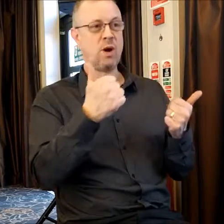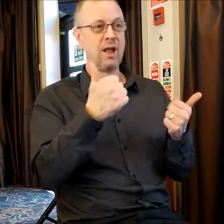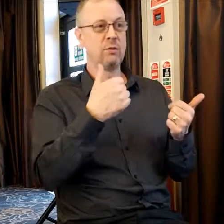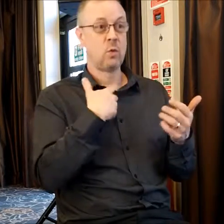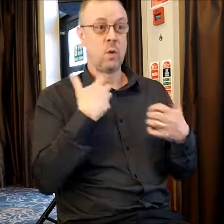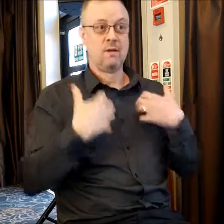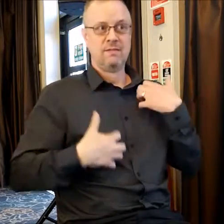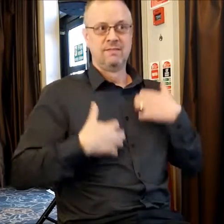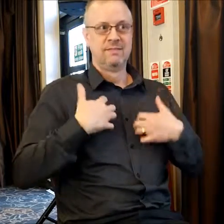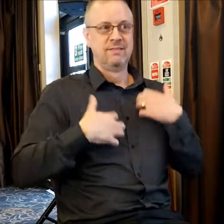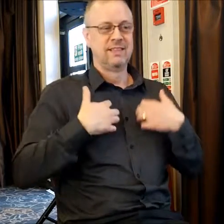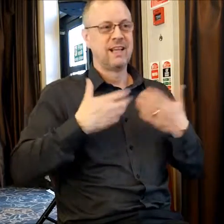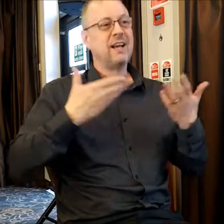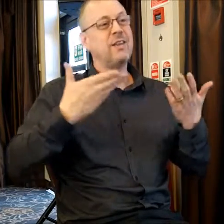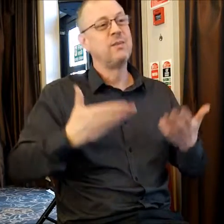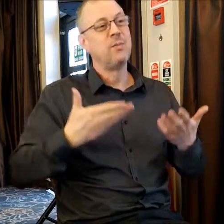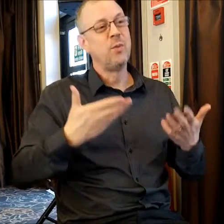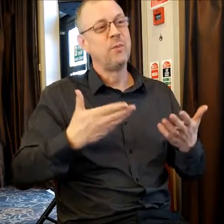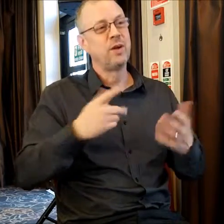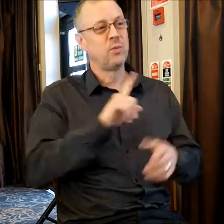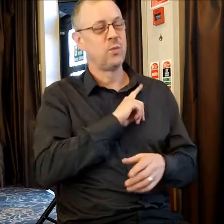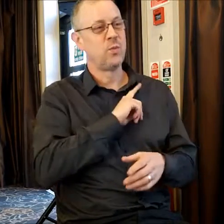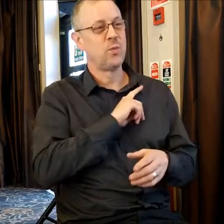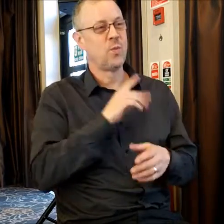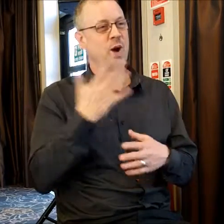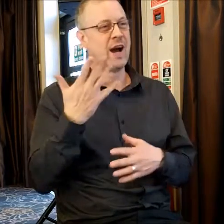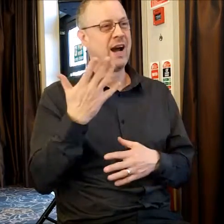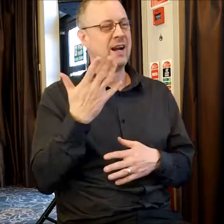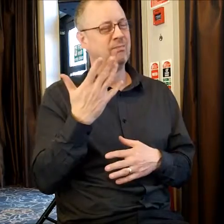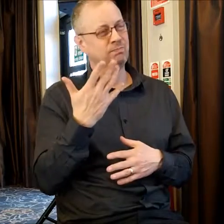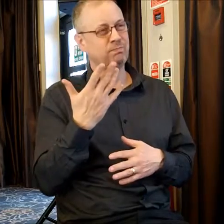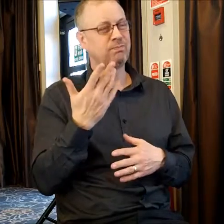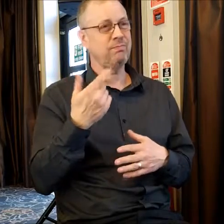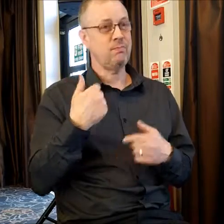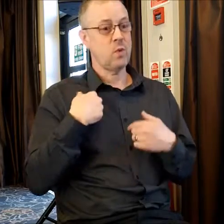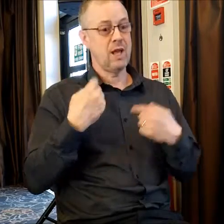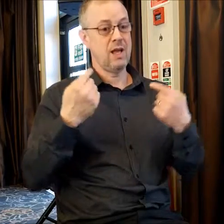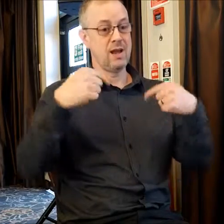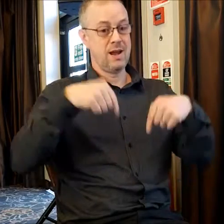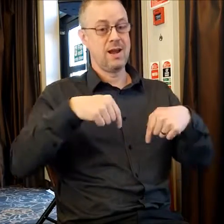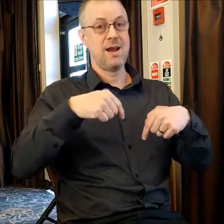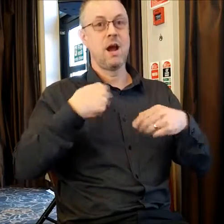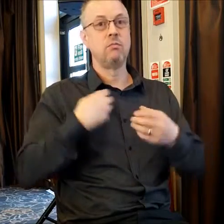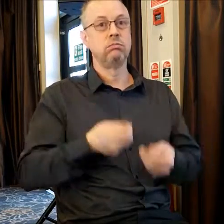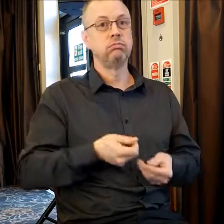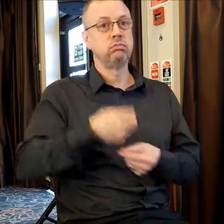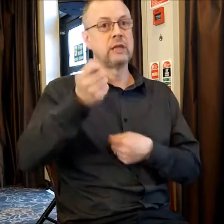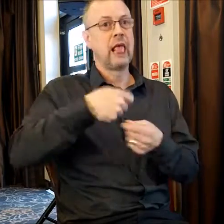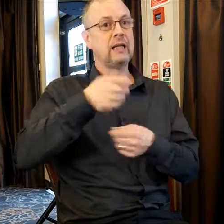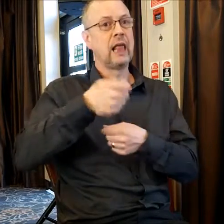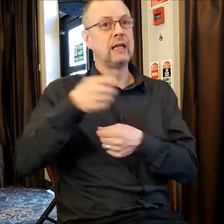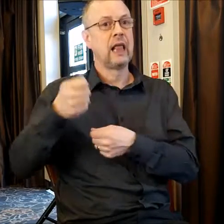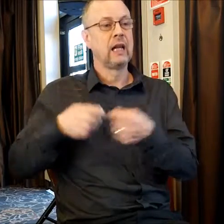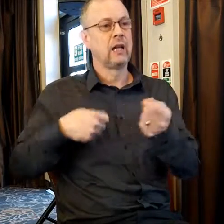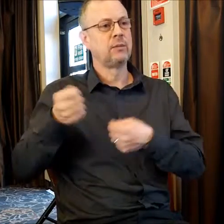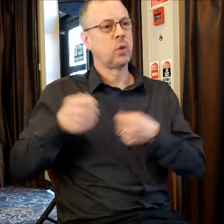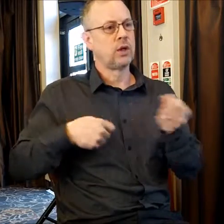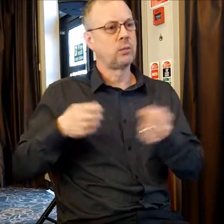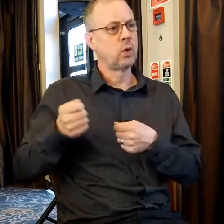for us because it's one thing to be here and to export and to communicate by email and visit